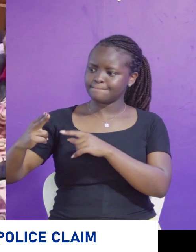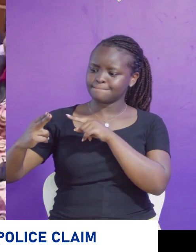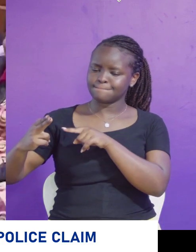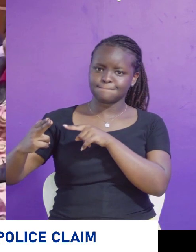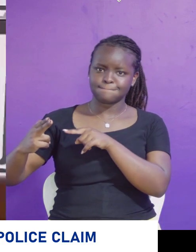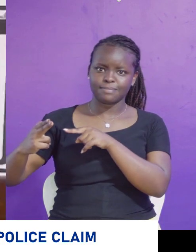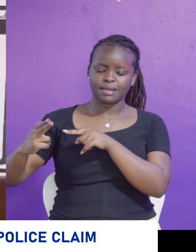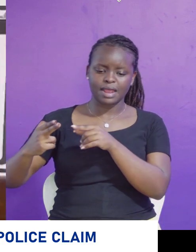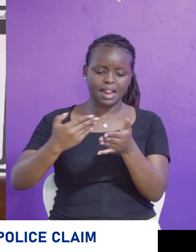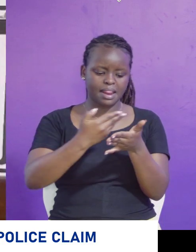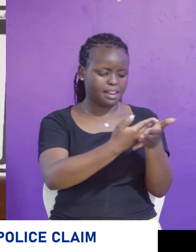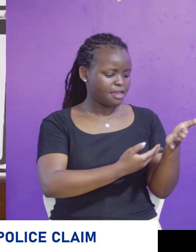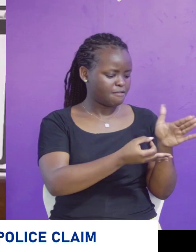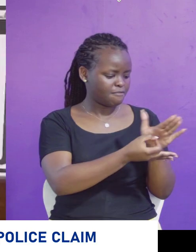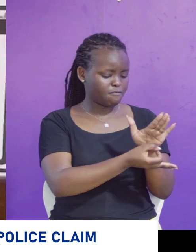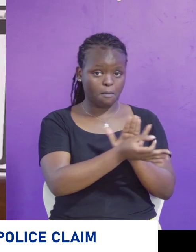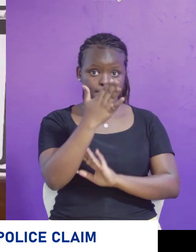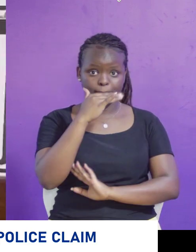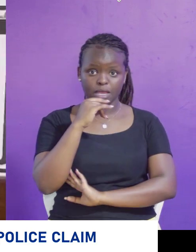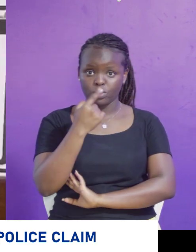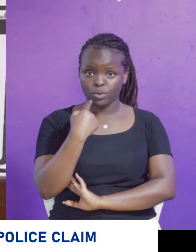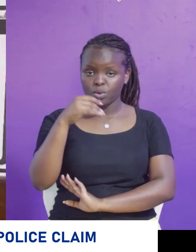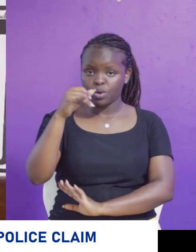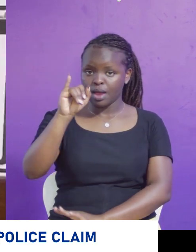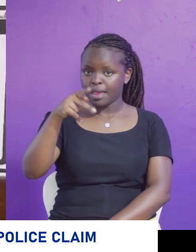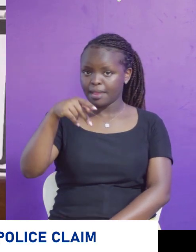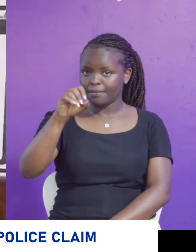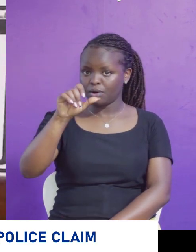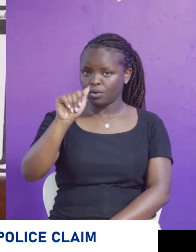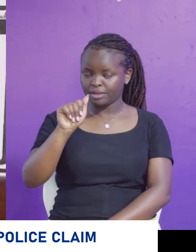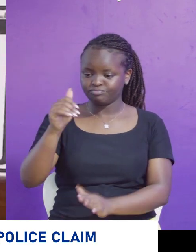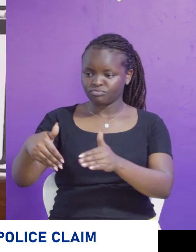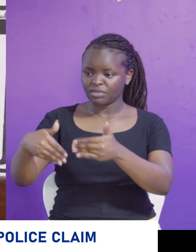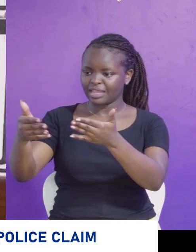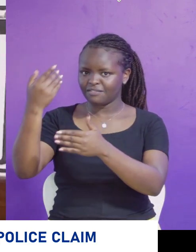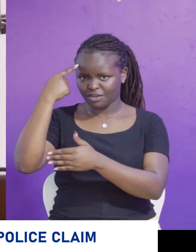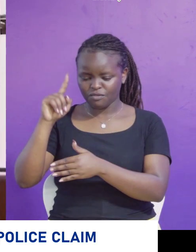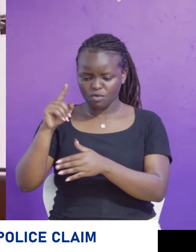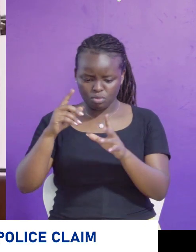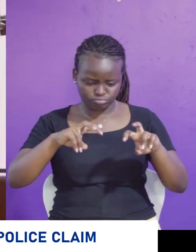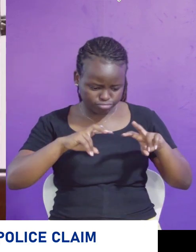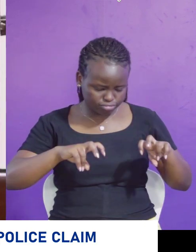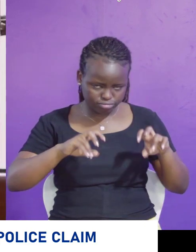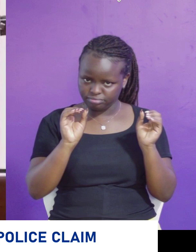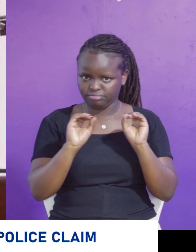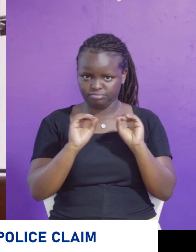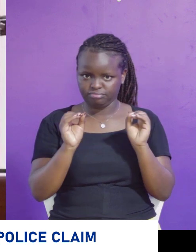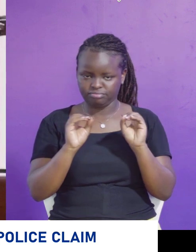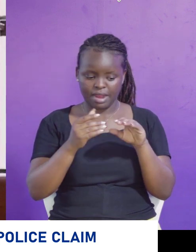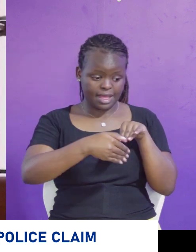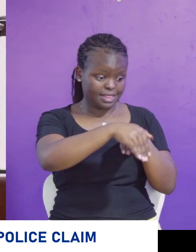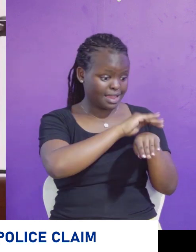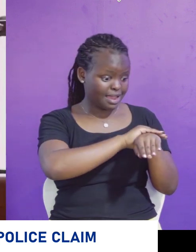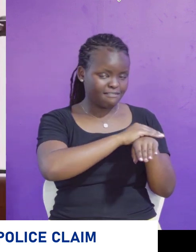memo form by IPOA, which was not submitted for examination. The jacketing was